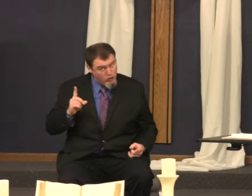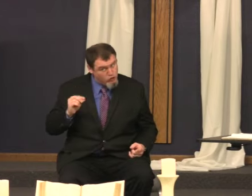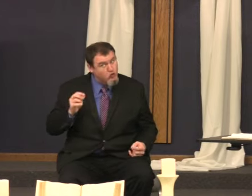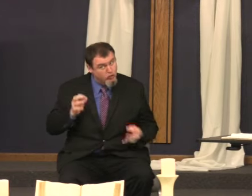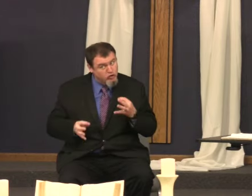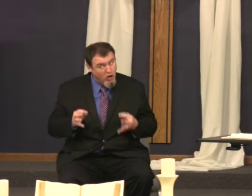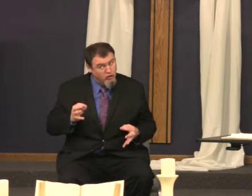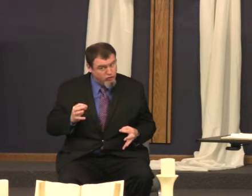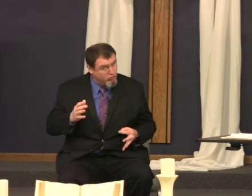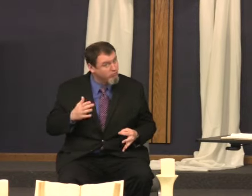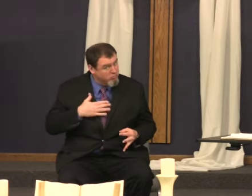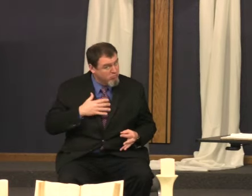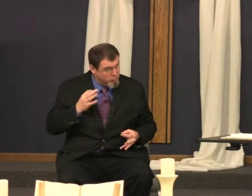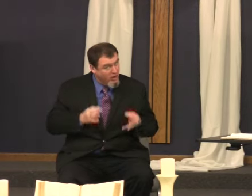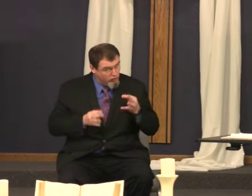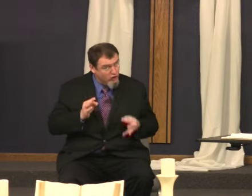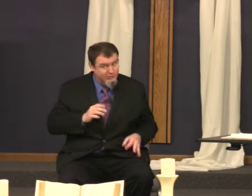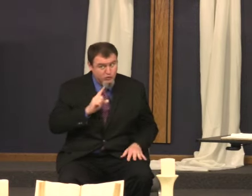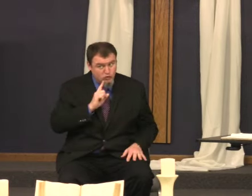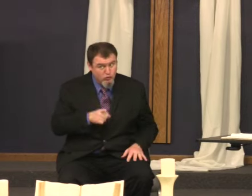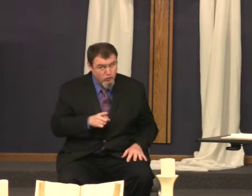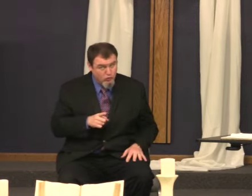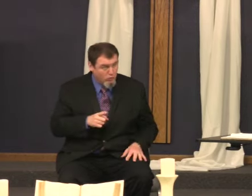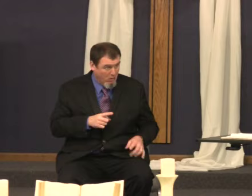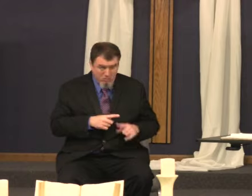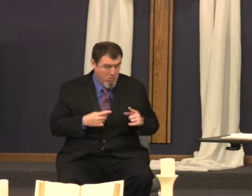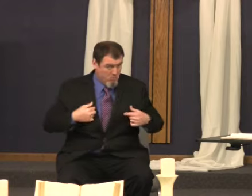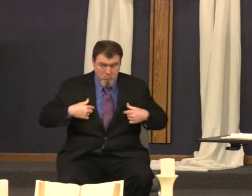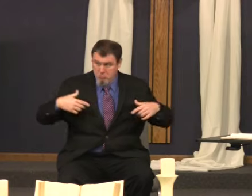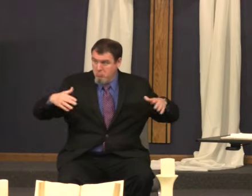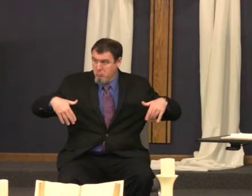But if I do judge, my judgment is true.